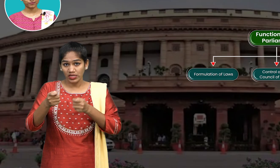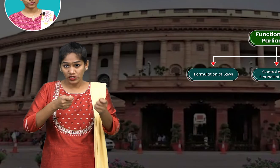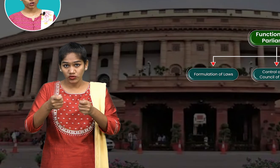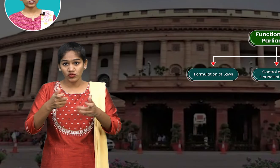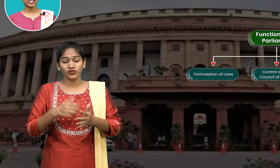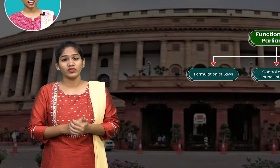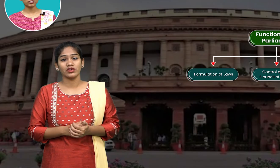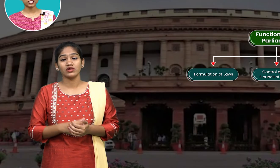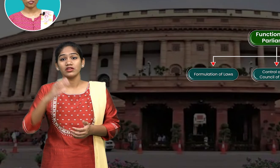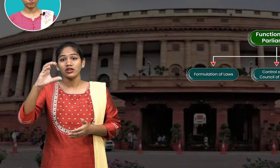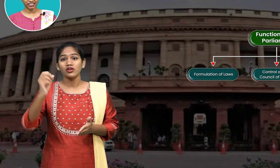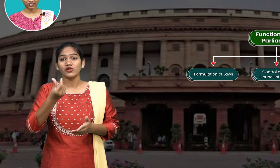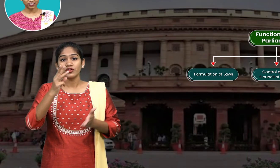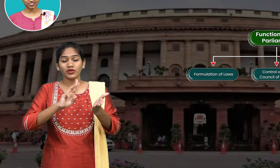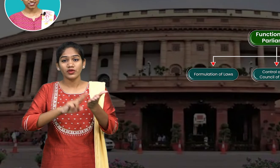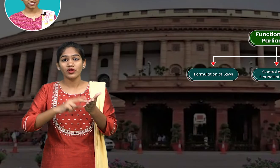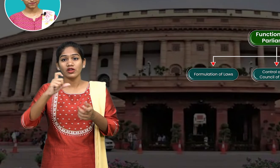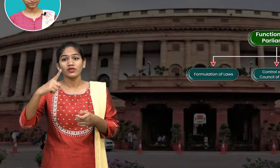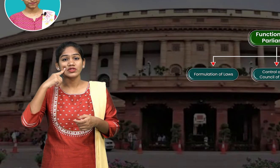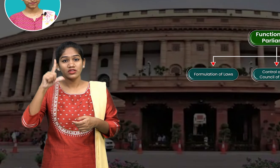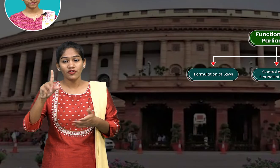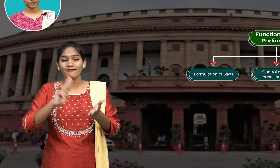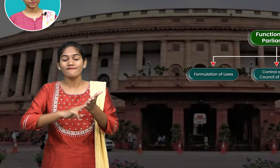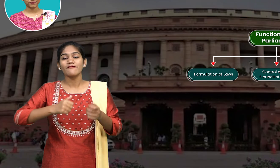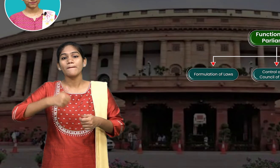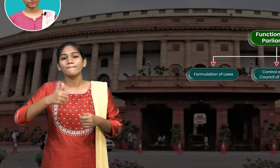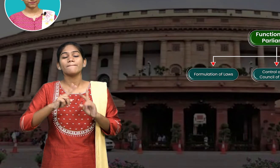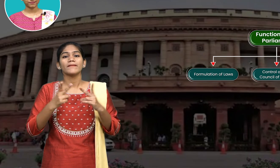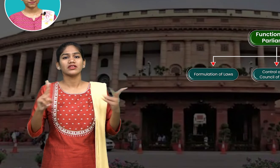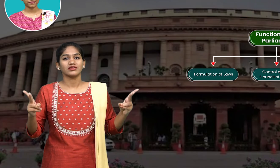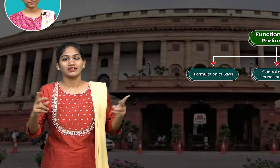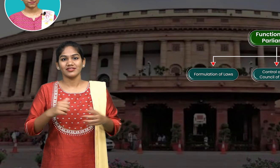control over the Council of Ministers,